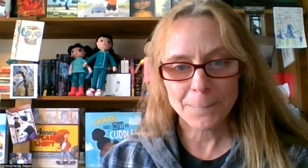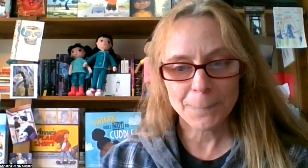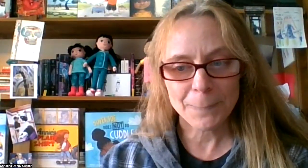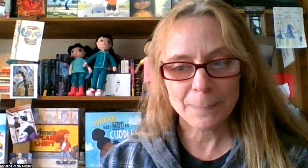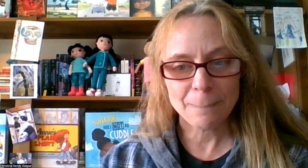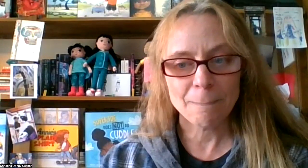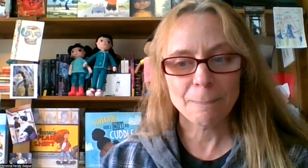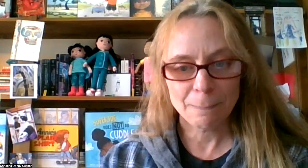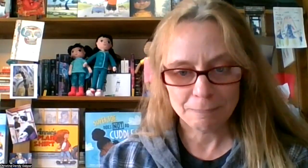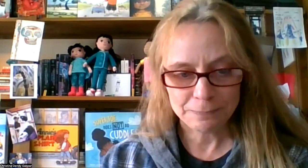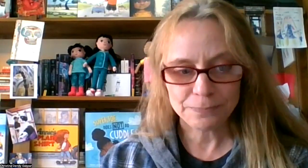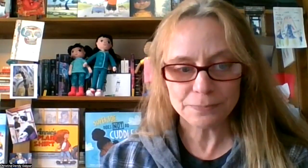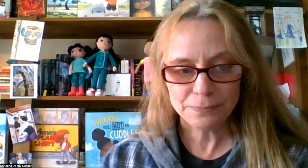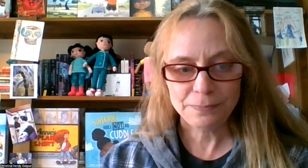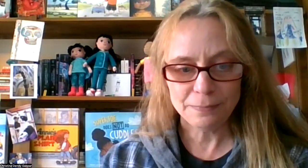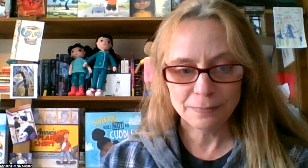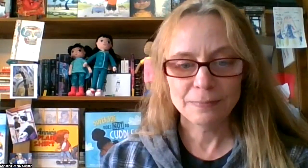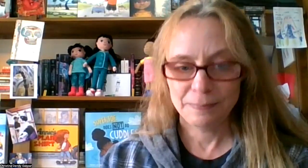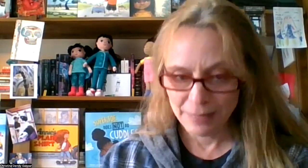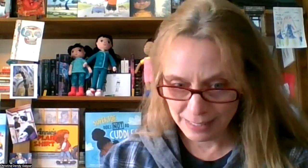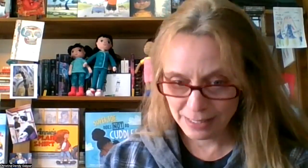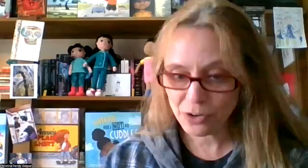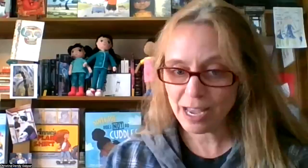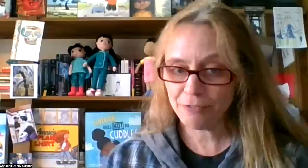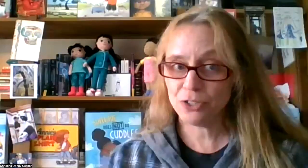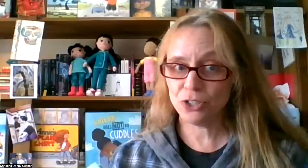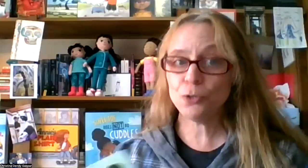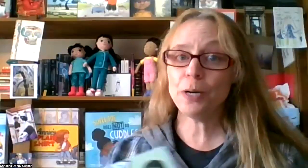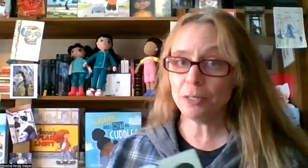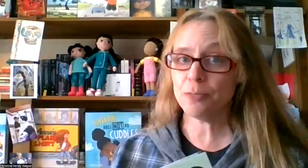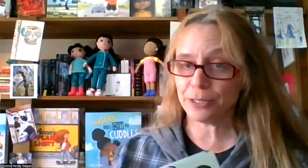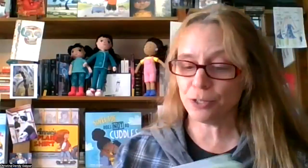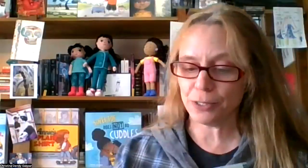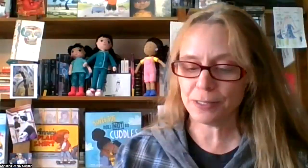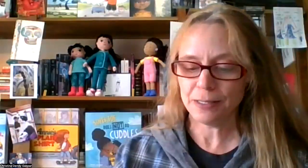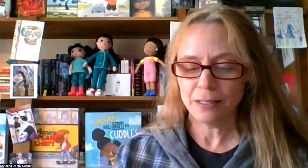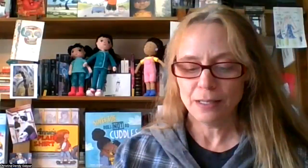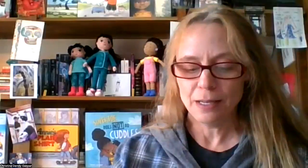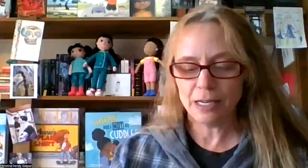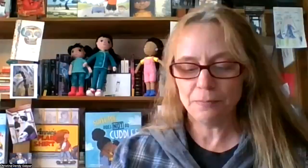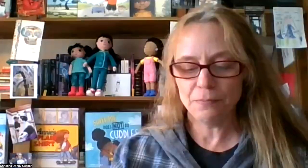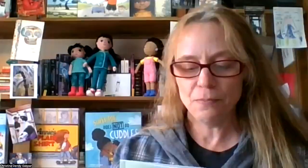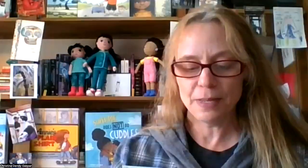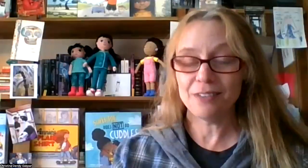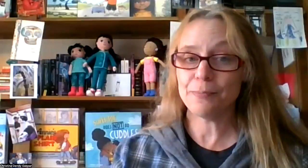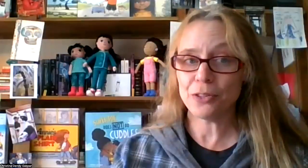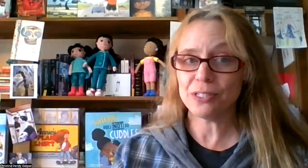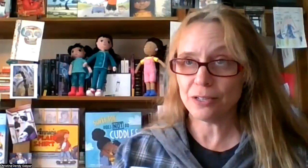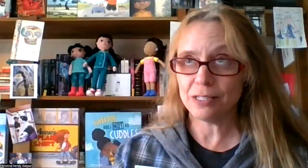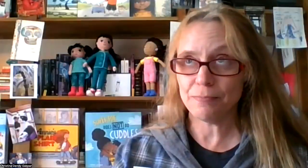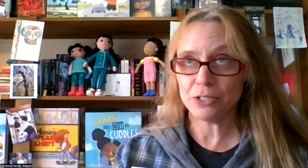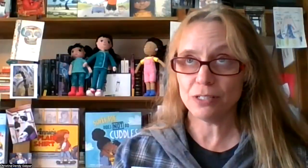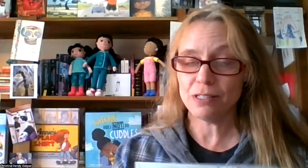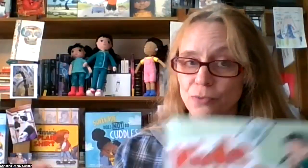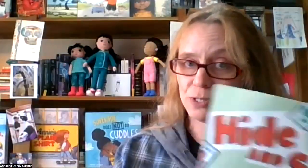of support and writing in other areas as well. Yes. So I have 2 published picture books. I have some others